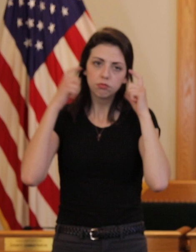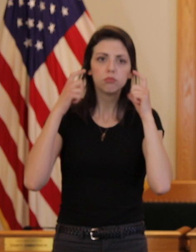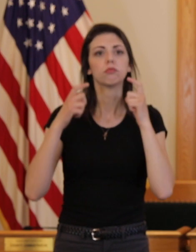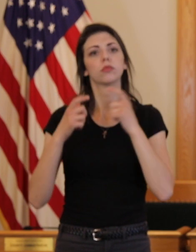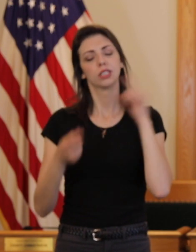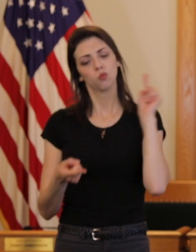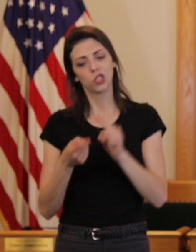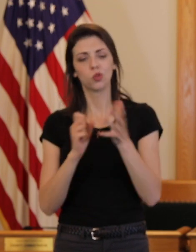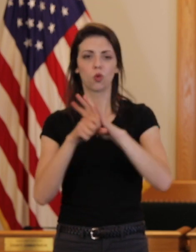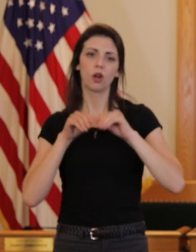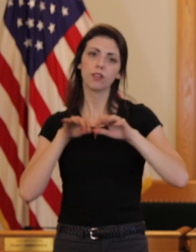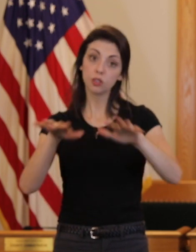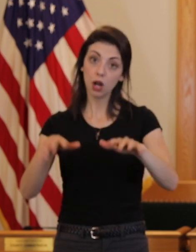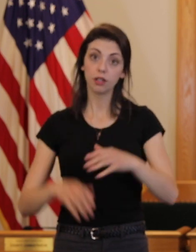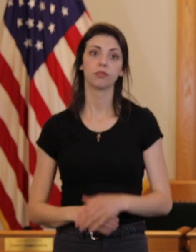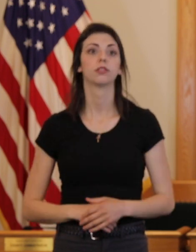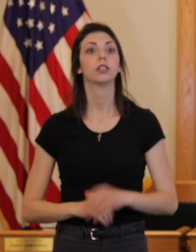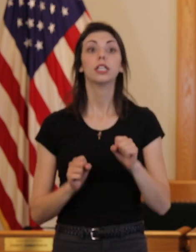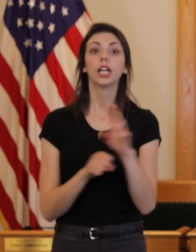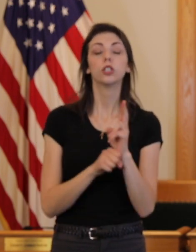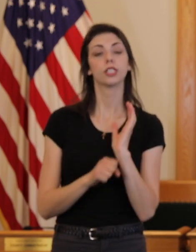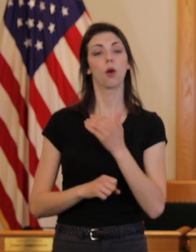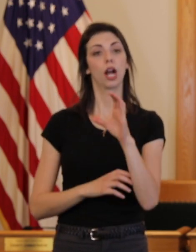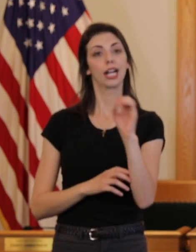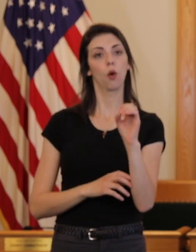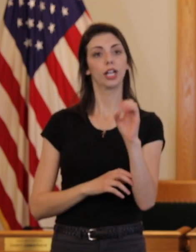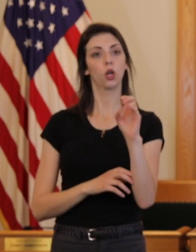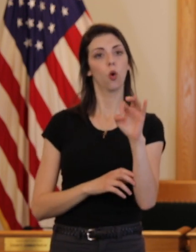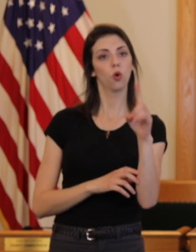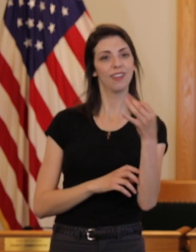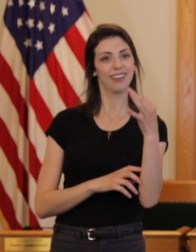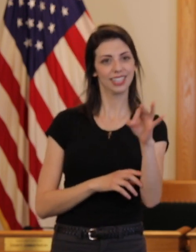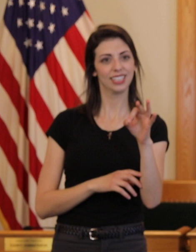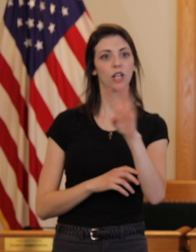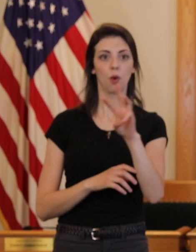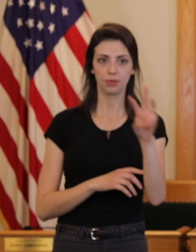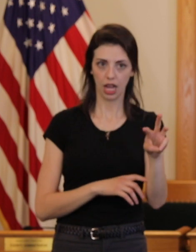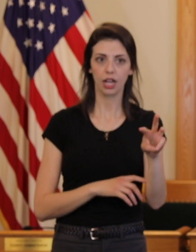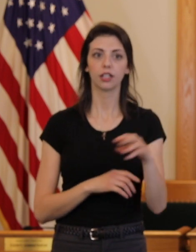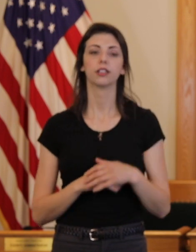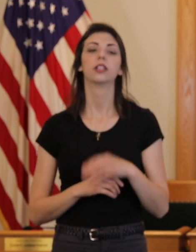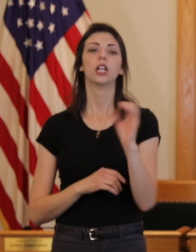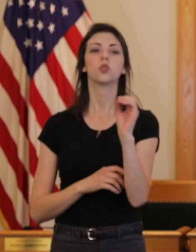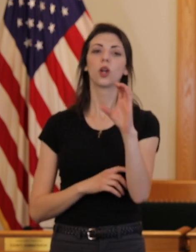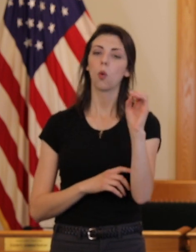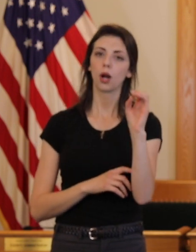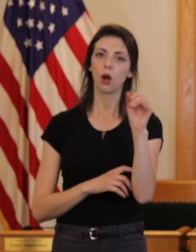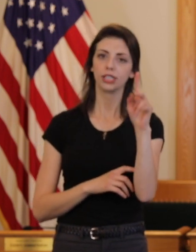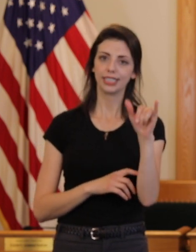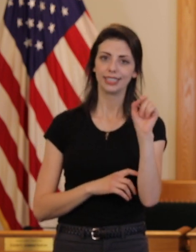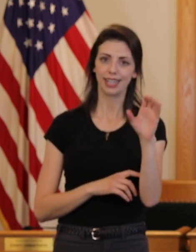COVID-19 virus. Please continue to refer to the county COVID-19 page and the county website at